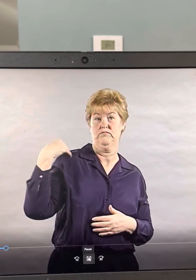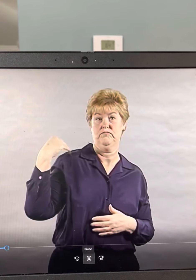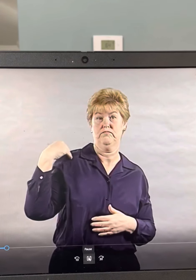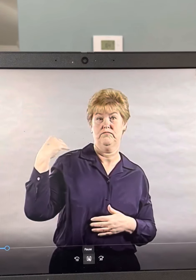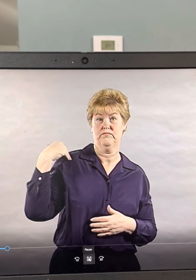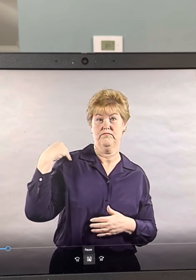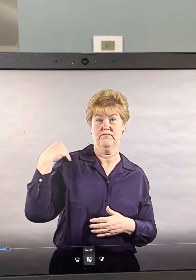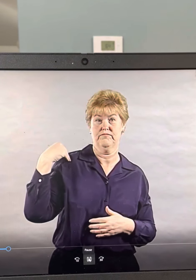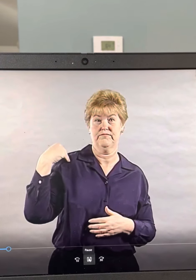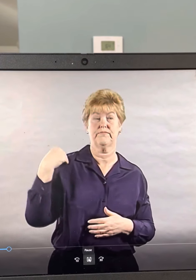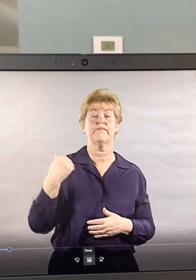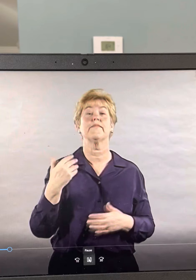You can also